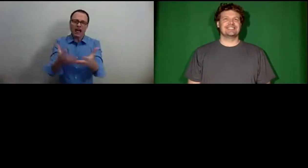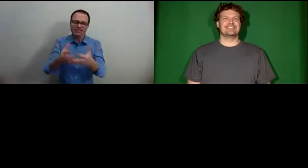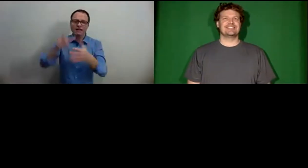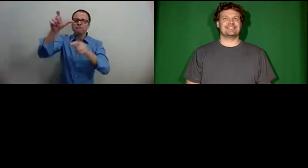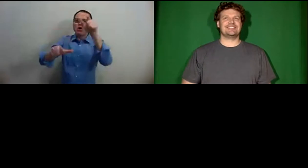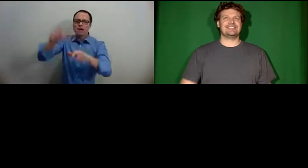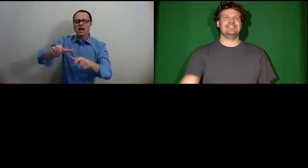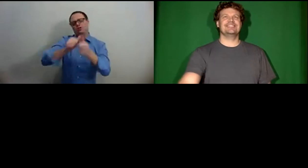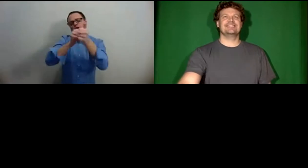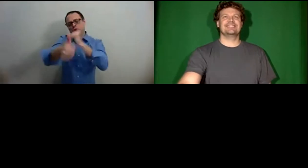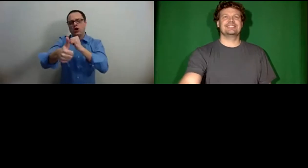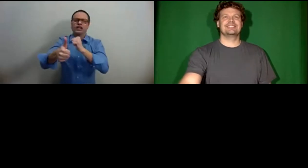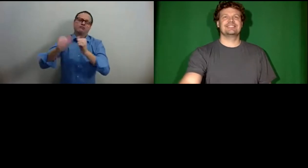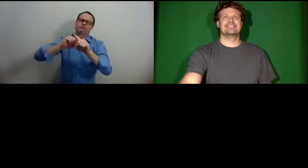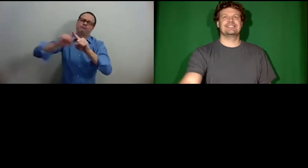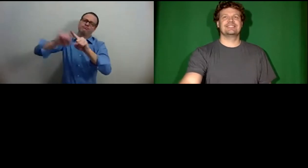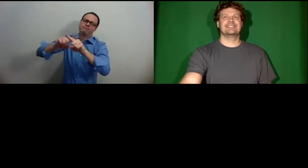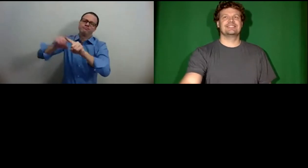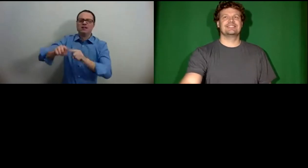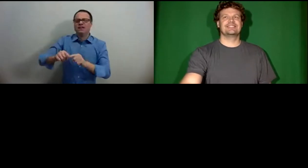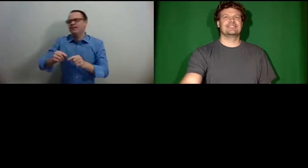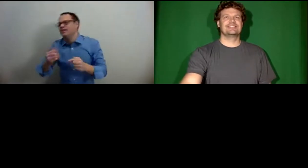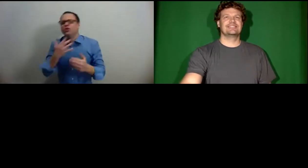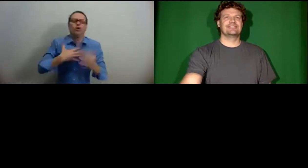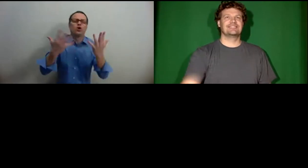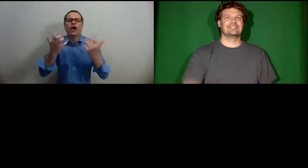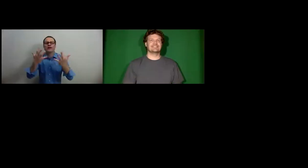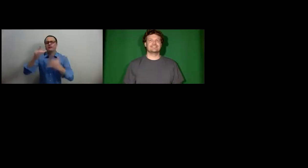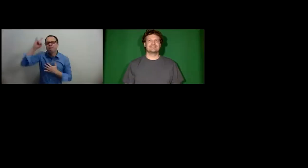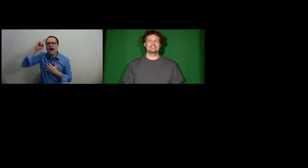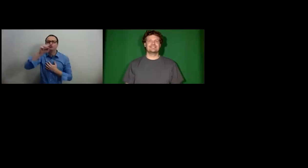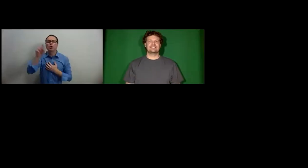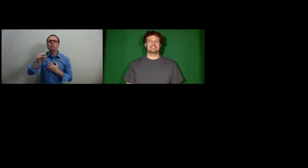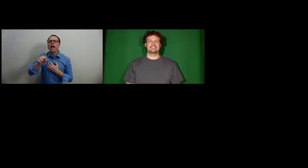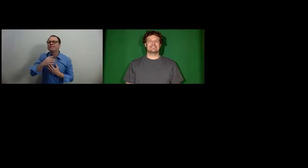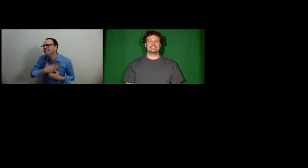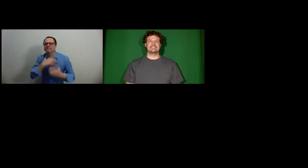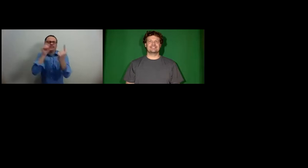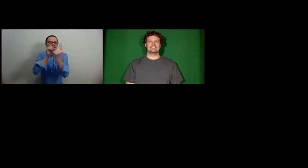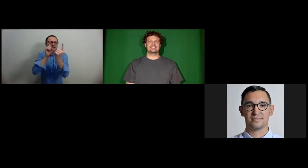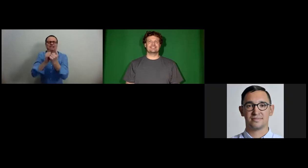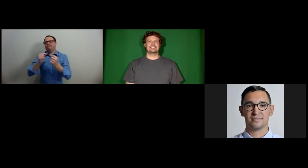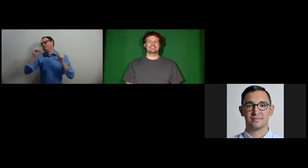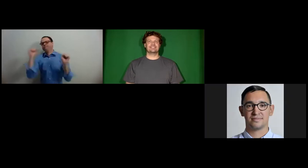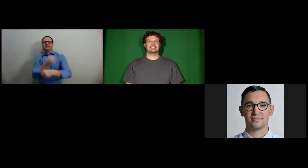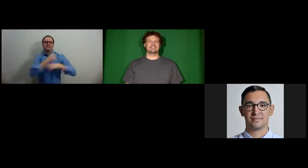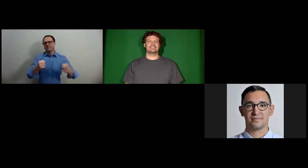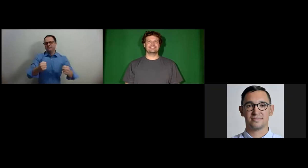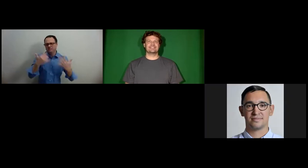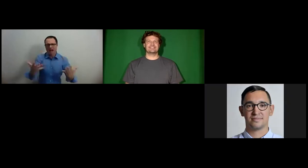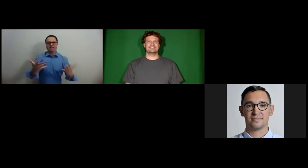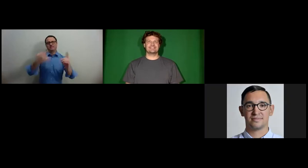zgodbo. I've been looking forward to this very much. Zelo sem se veselil tega.